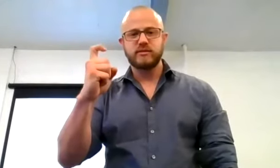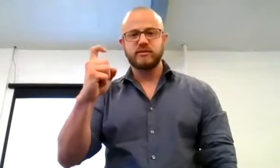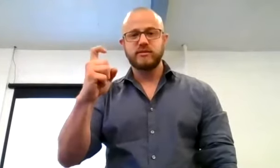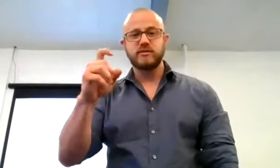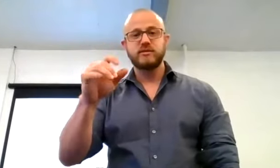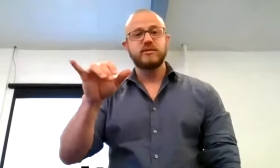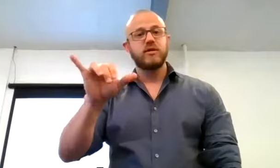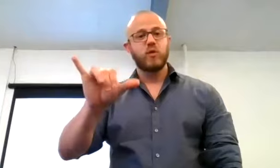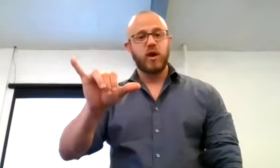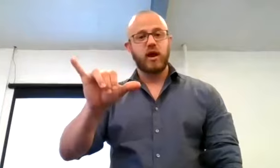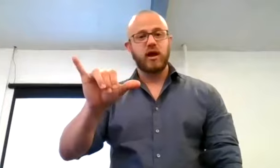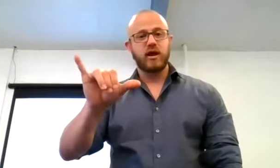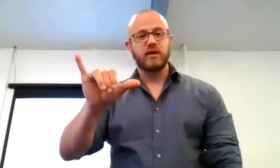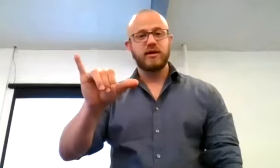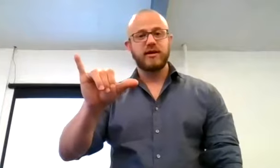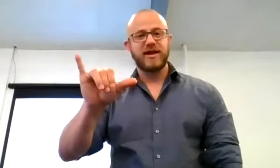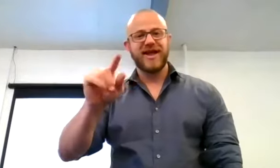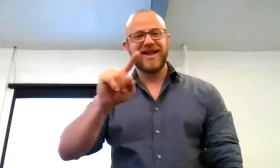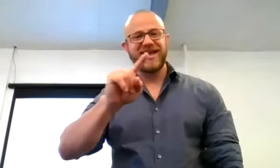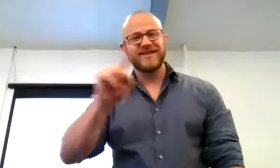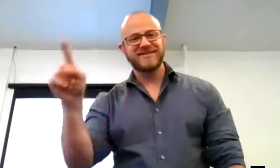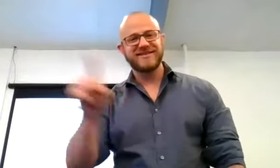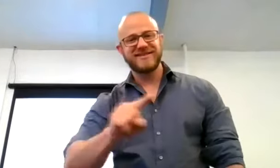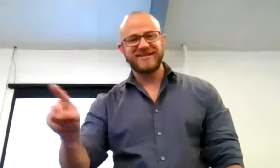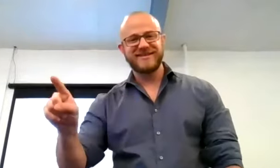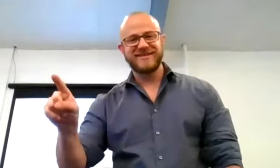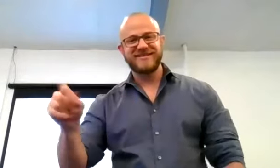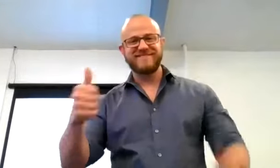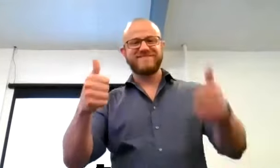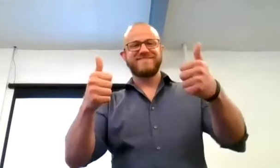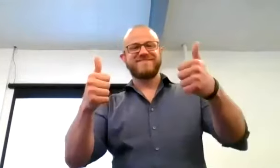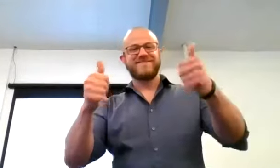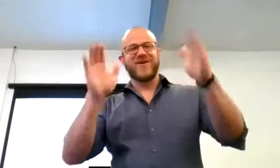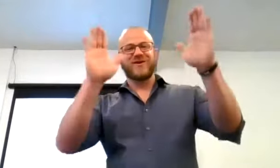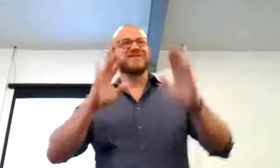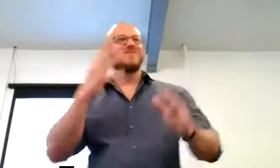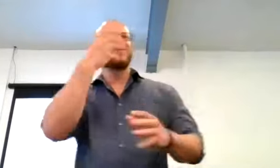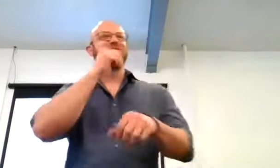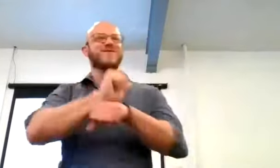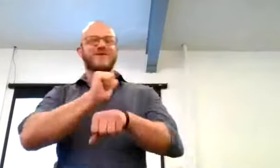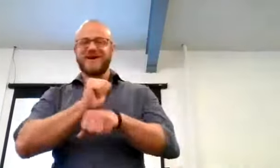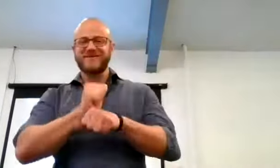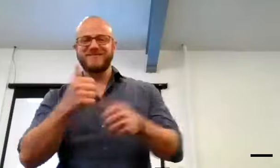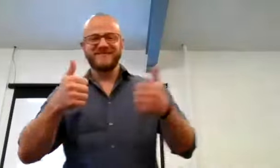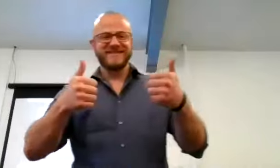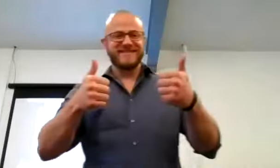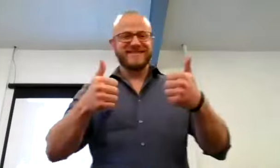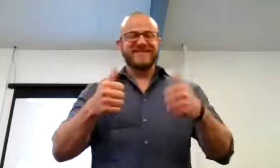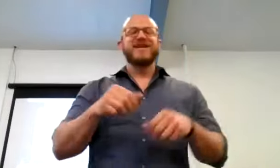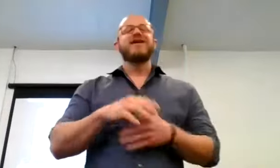X, Y, and Z. Good job, everybody. Wonderful, beautiful. Good